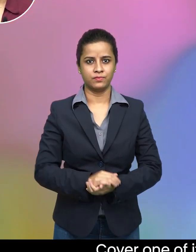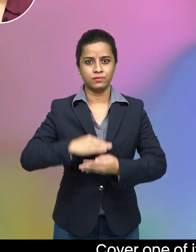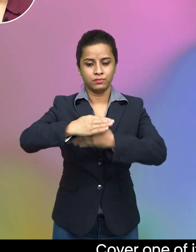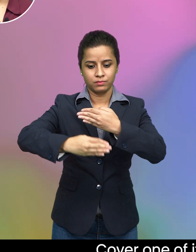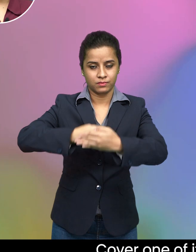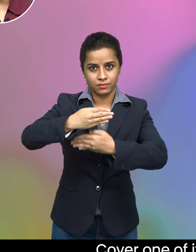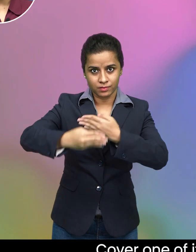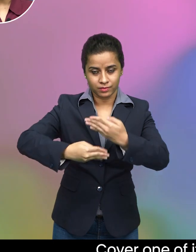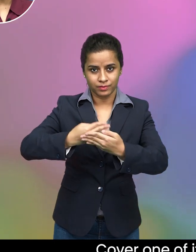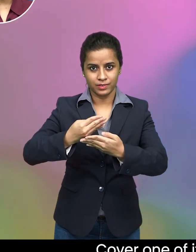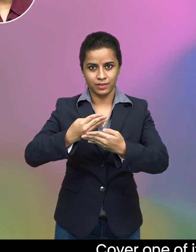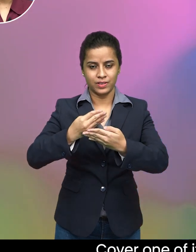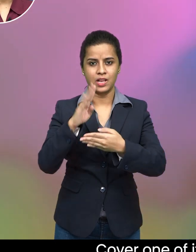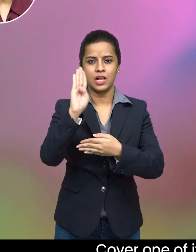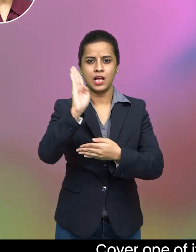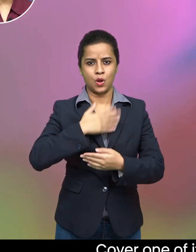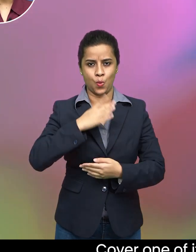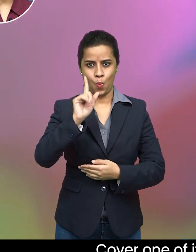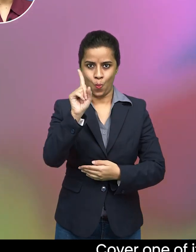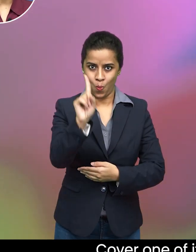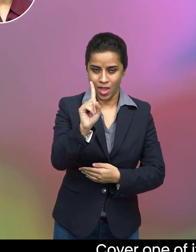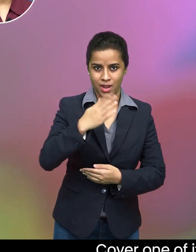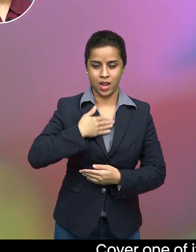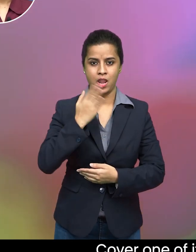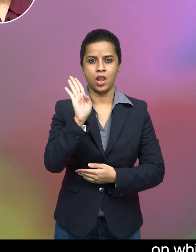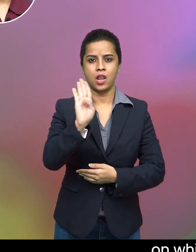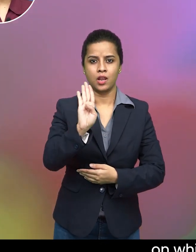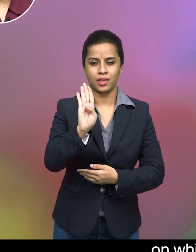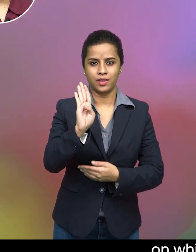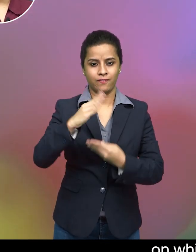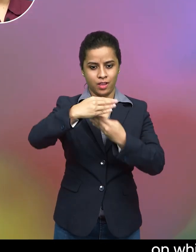Cover one of its leaves with black paper